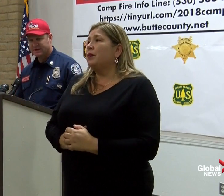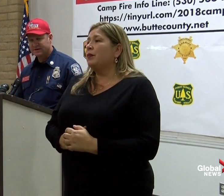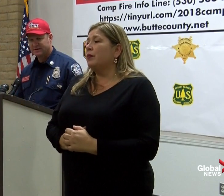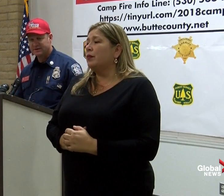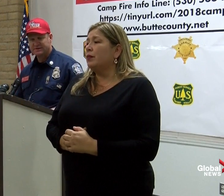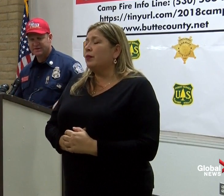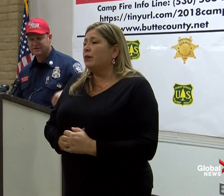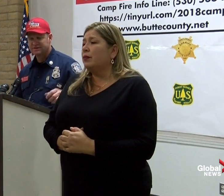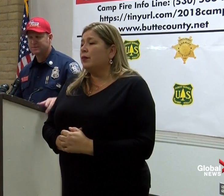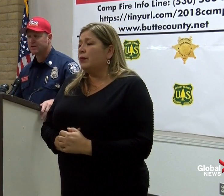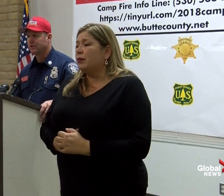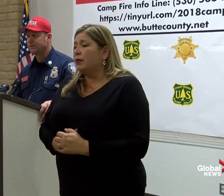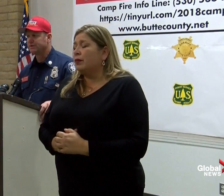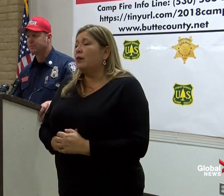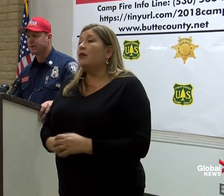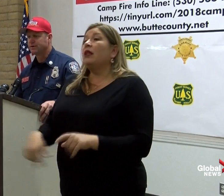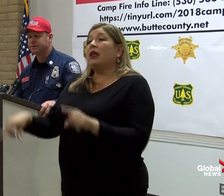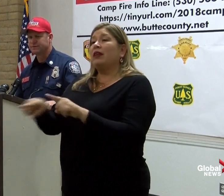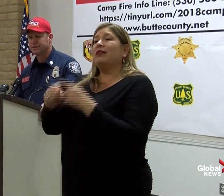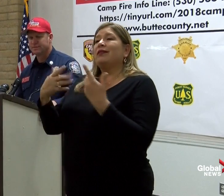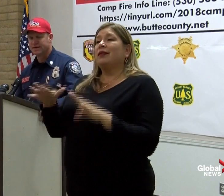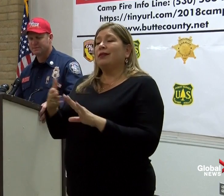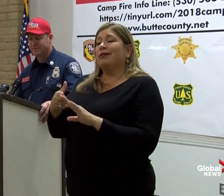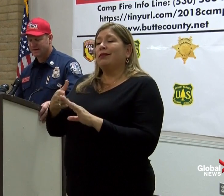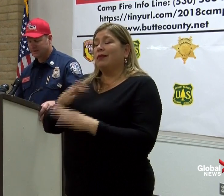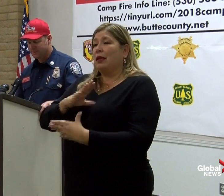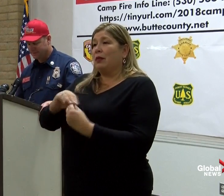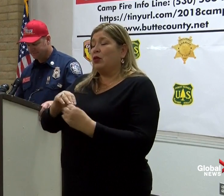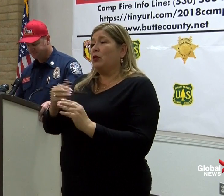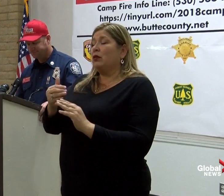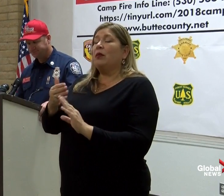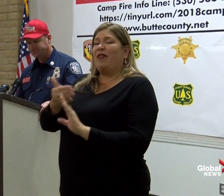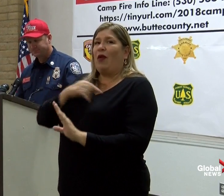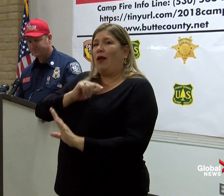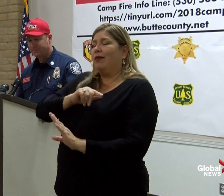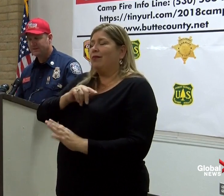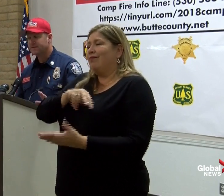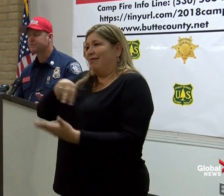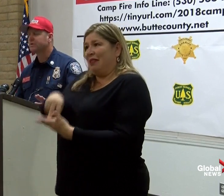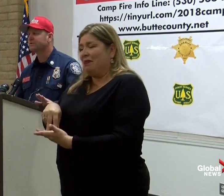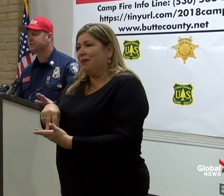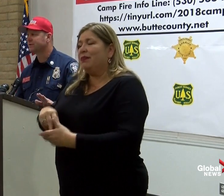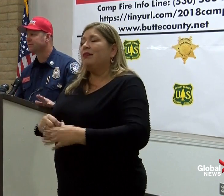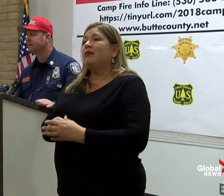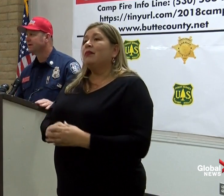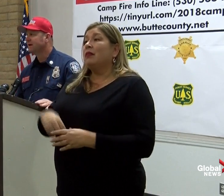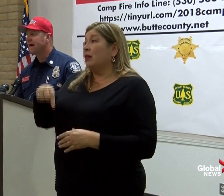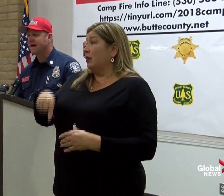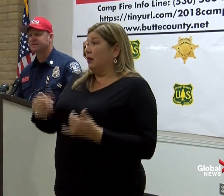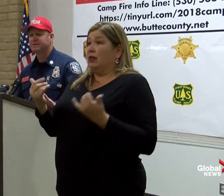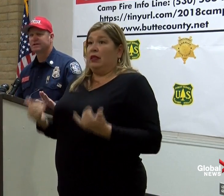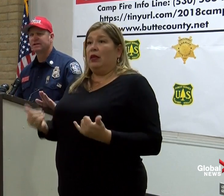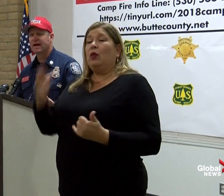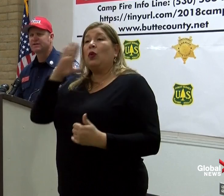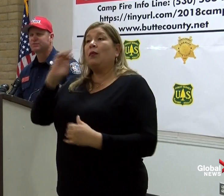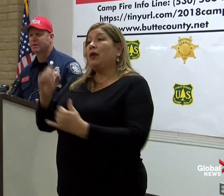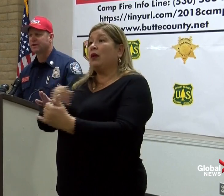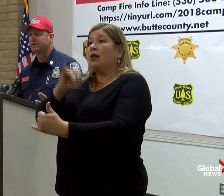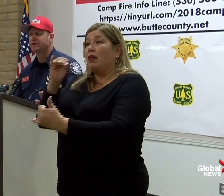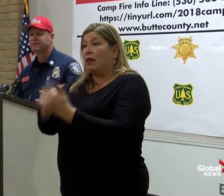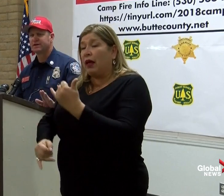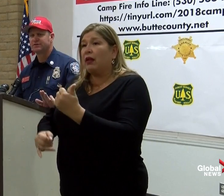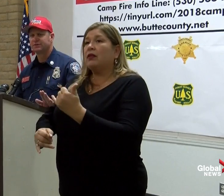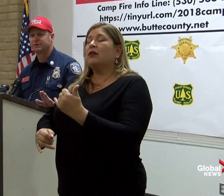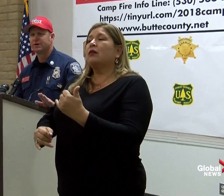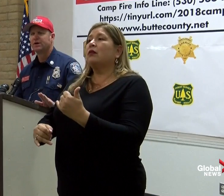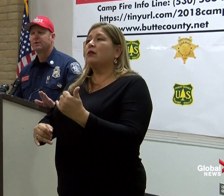As has been alluded prior to me coming back up here, this will serve as the last